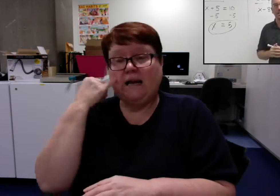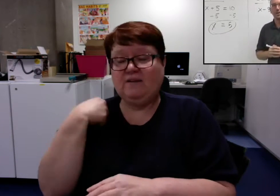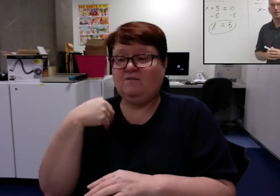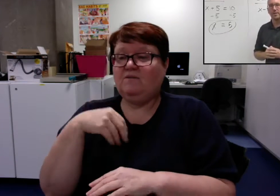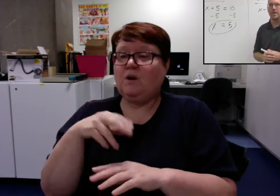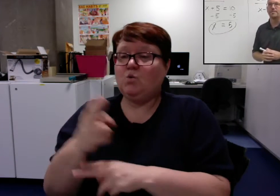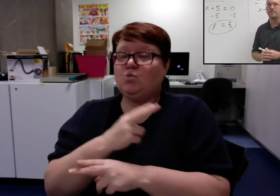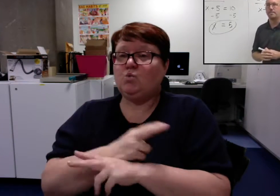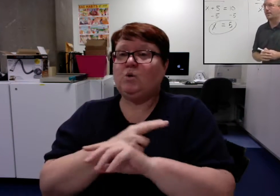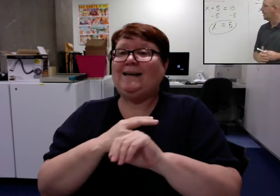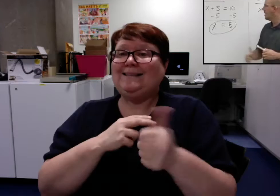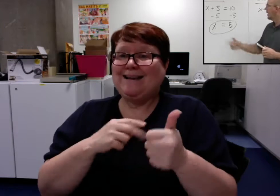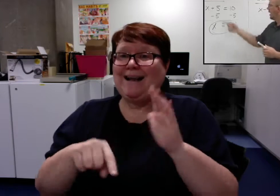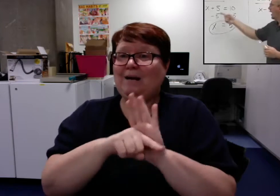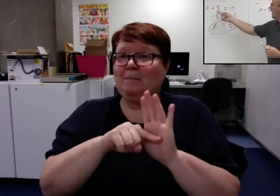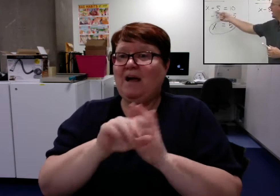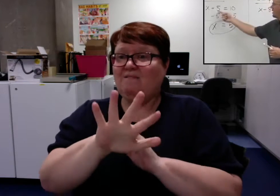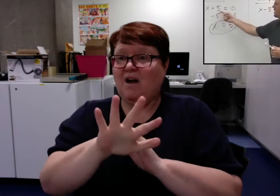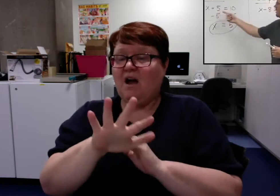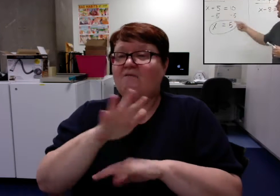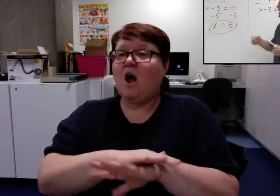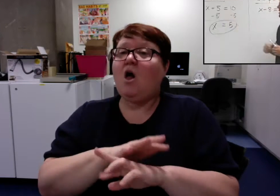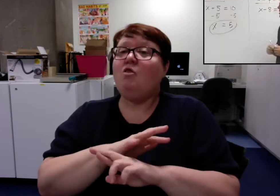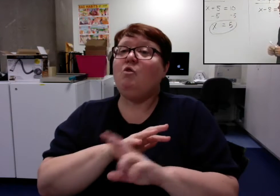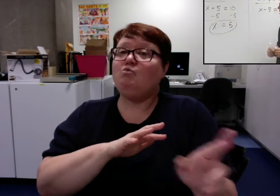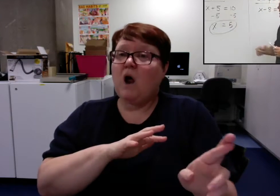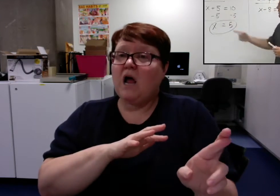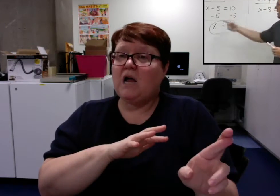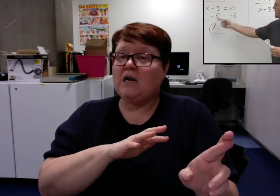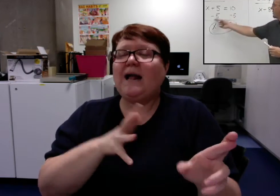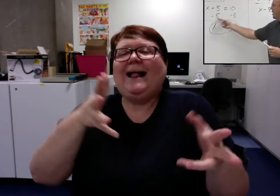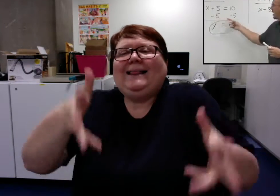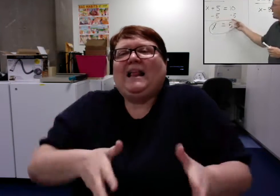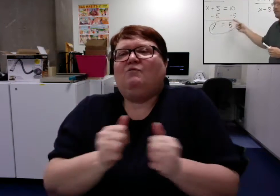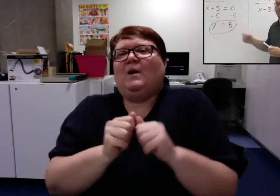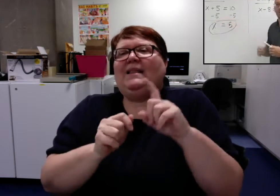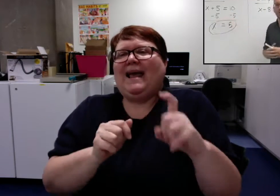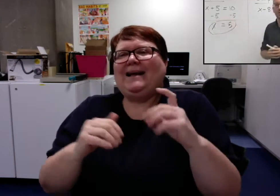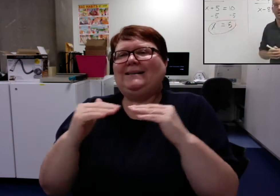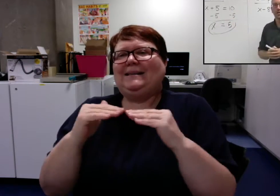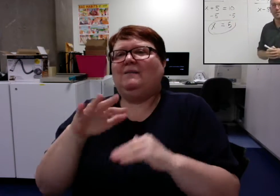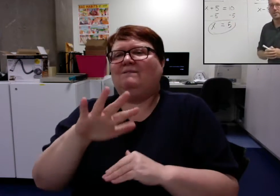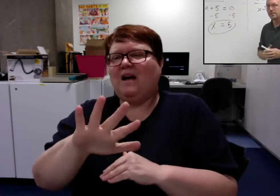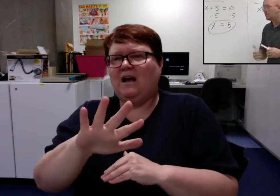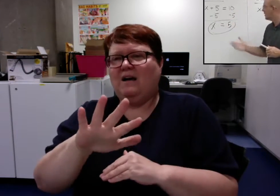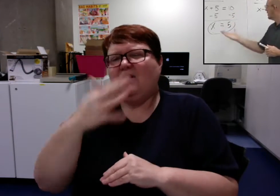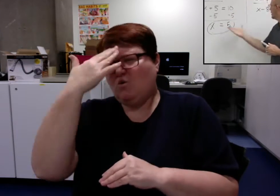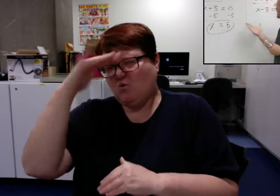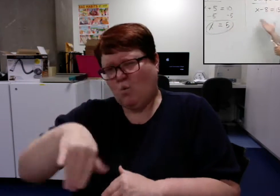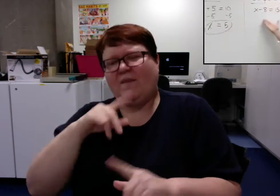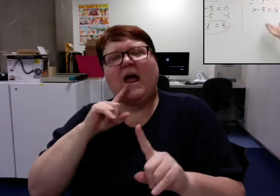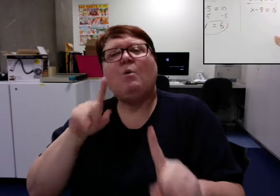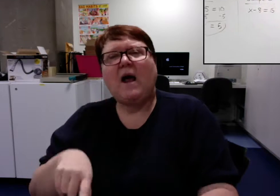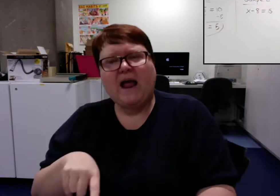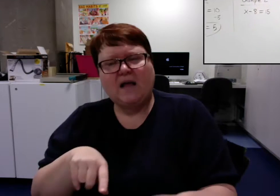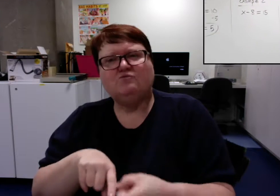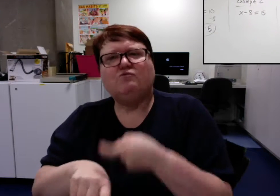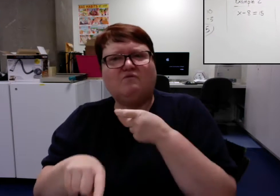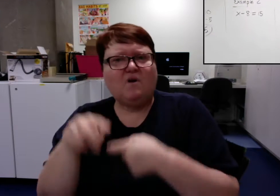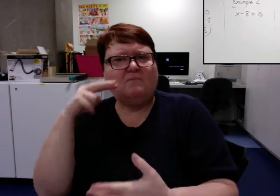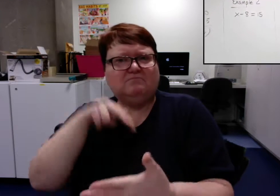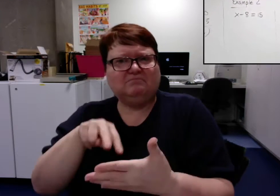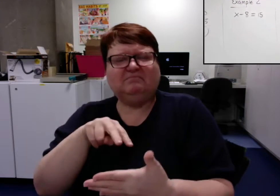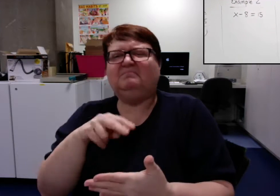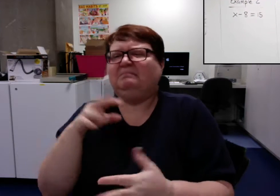right answer every time. I undid my addition by subtracting from both sides. Looking at example